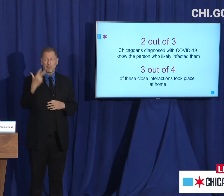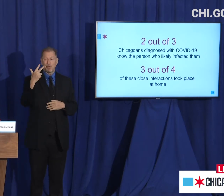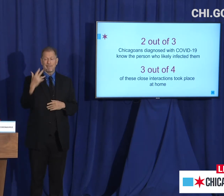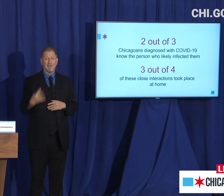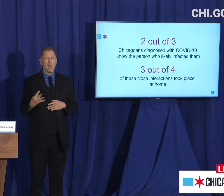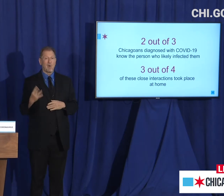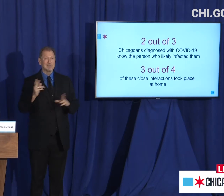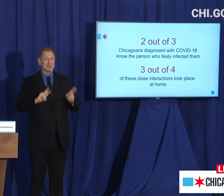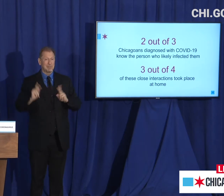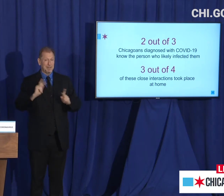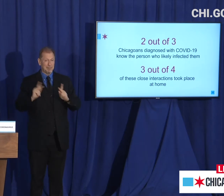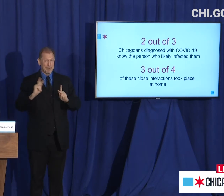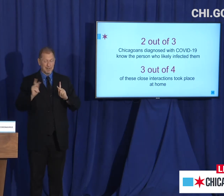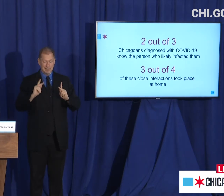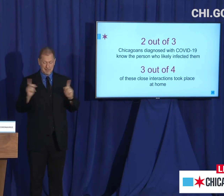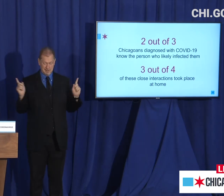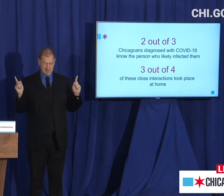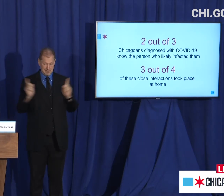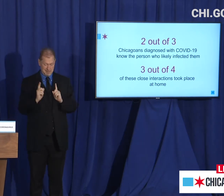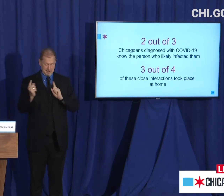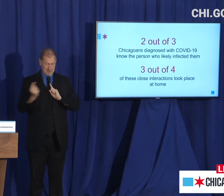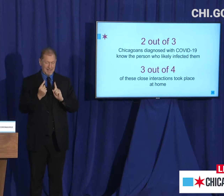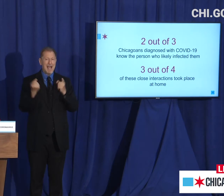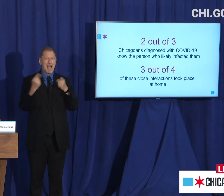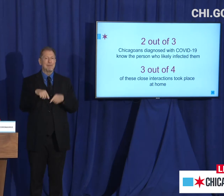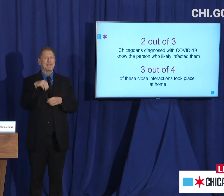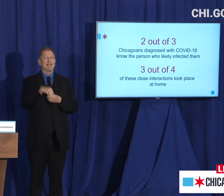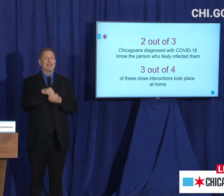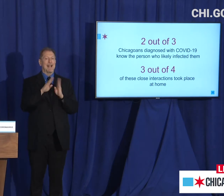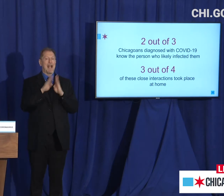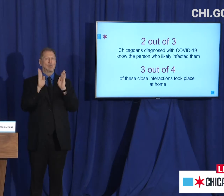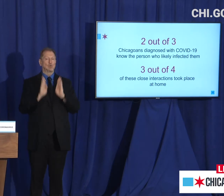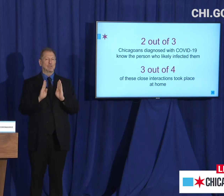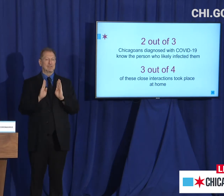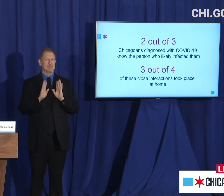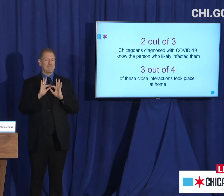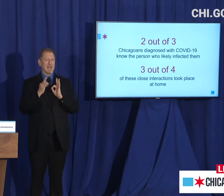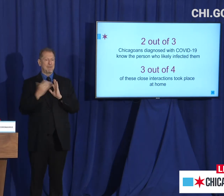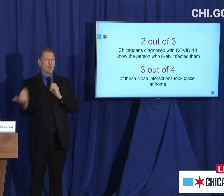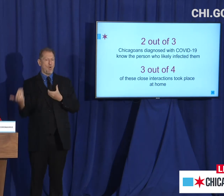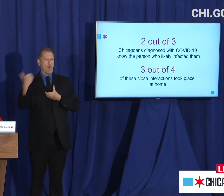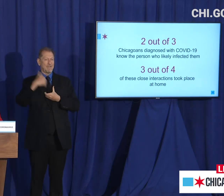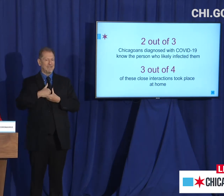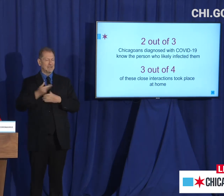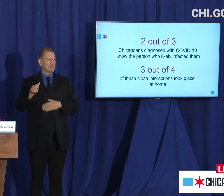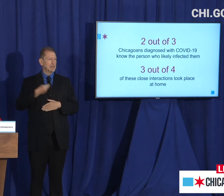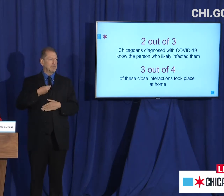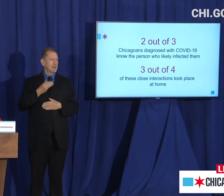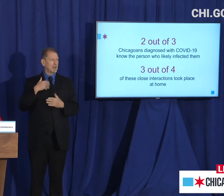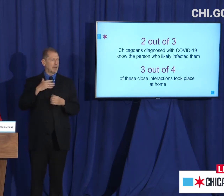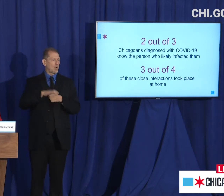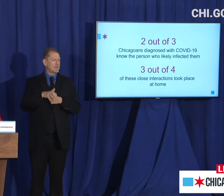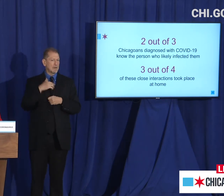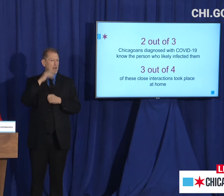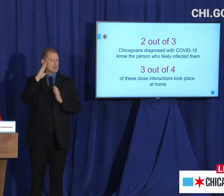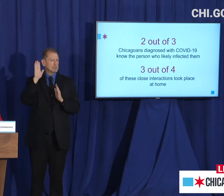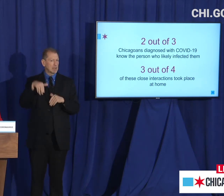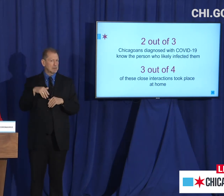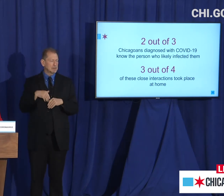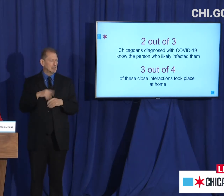these close interactions took place at home. And so in that context, right